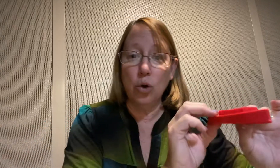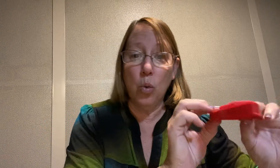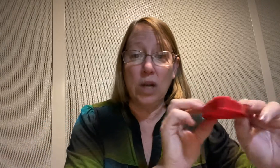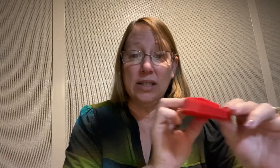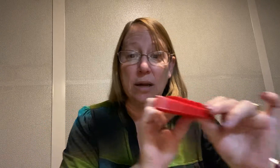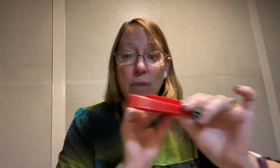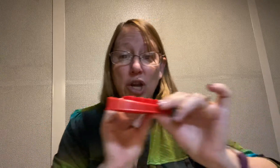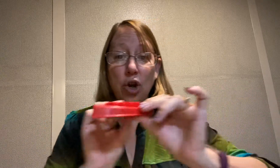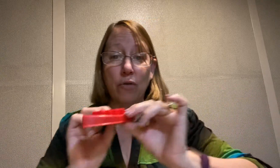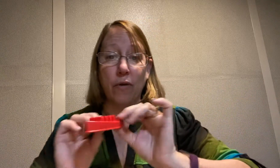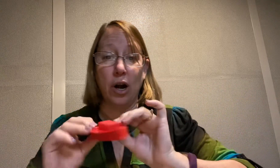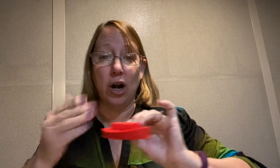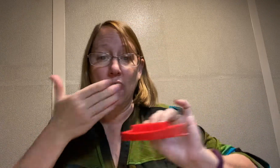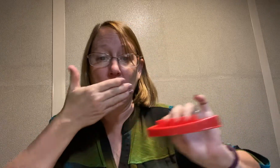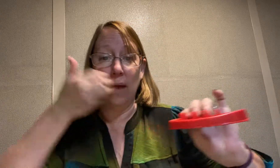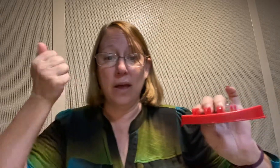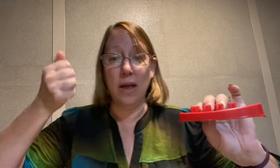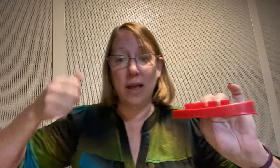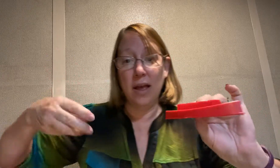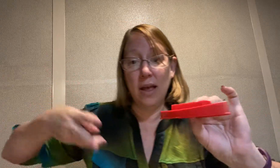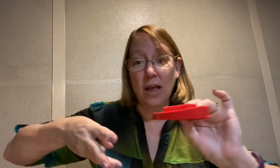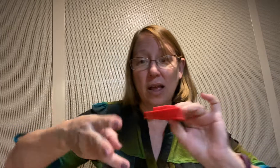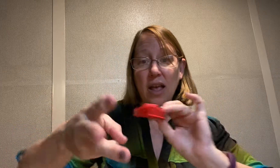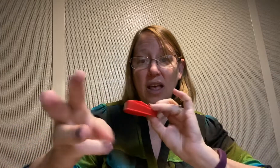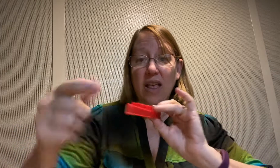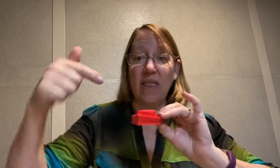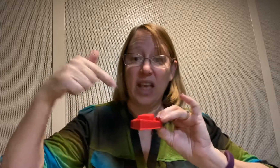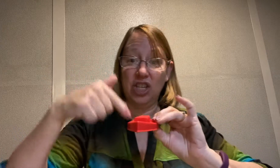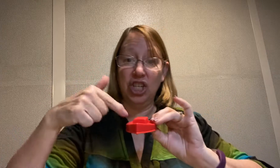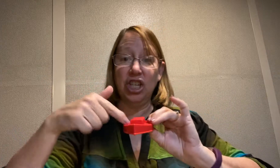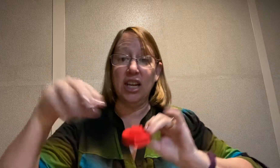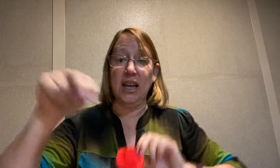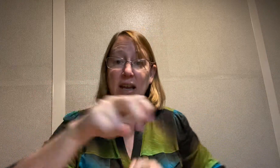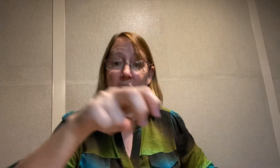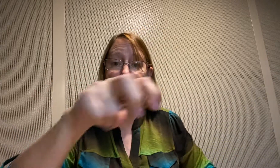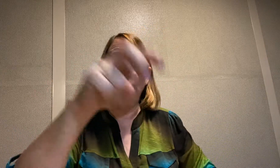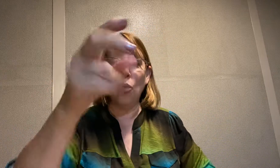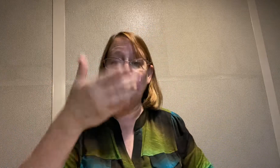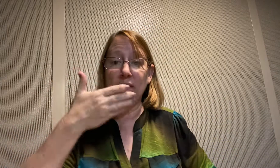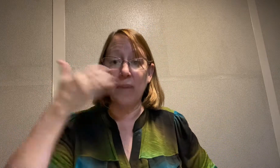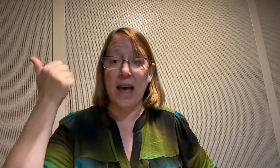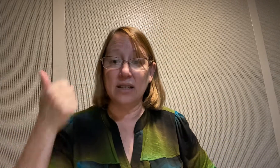was the maneuver that she was best.